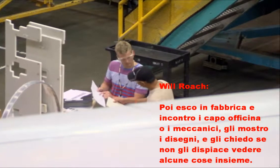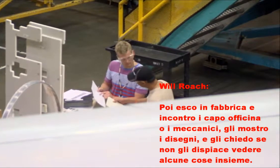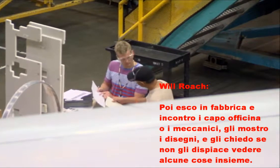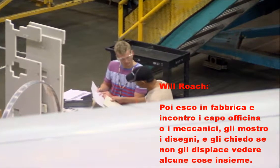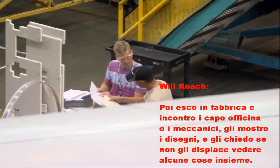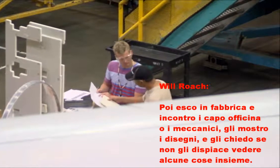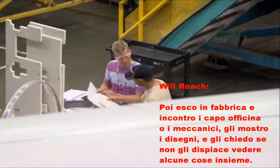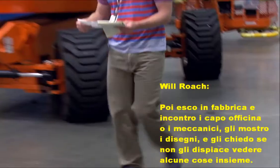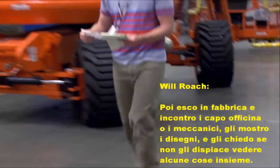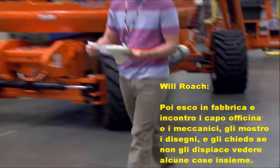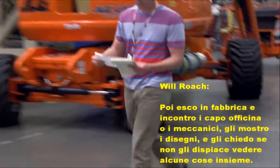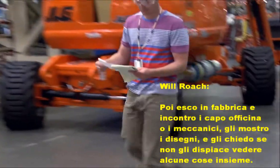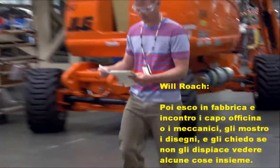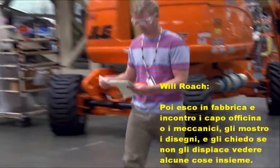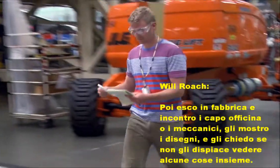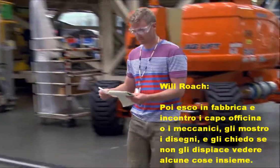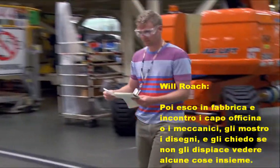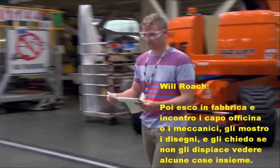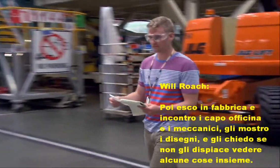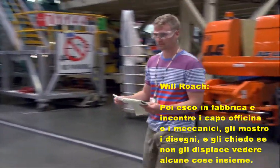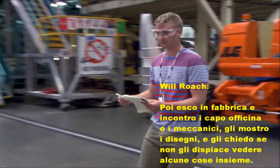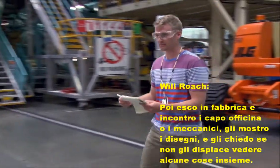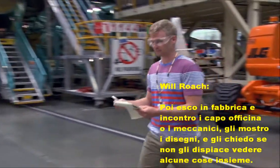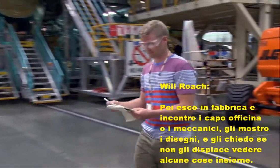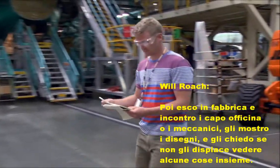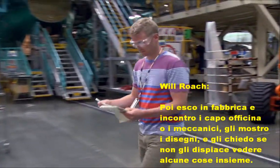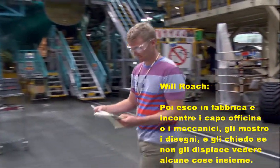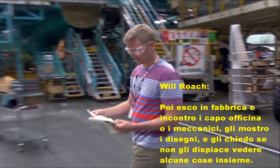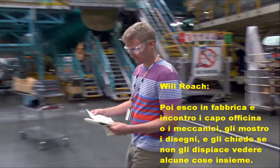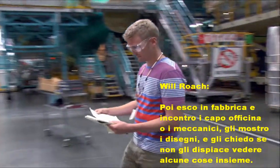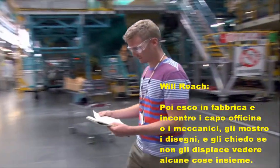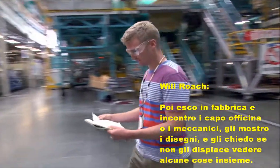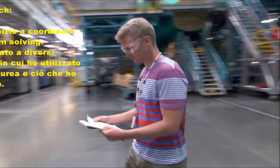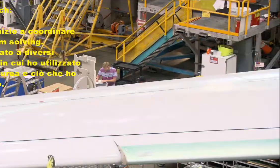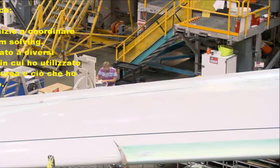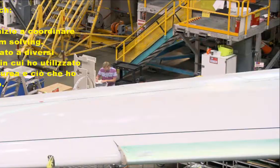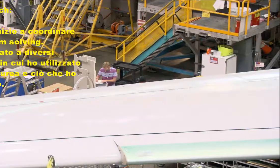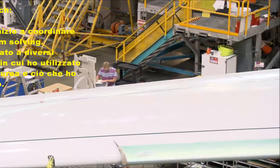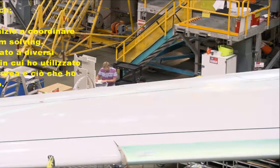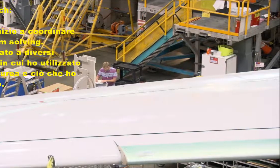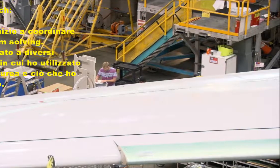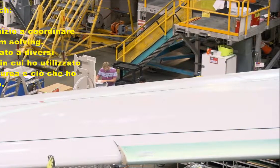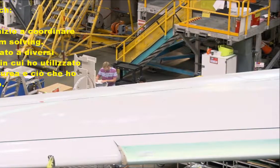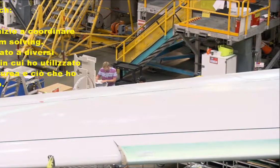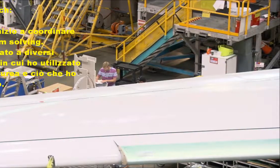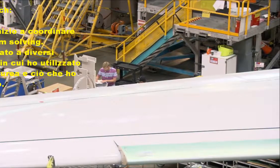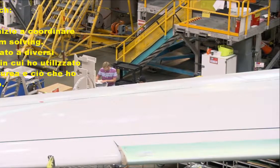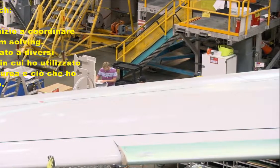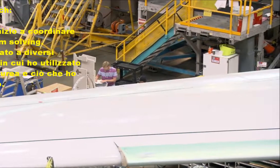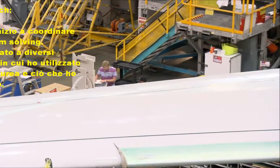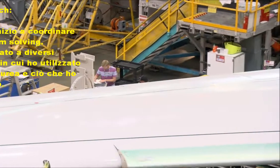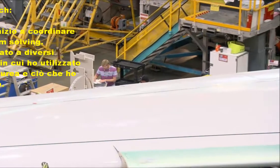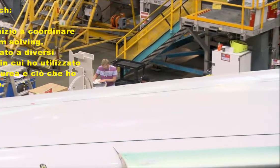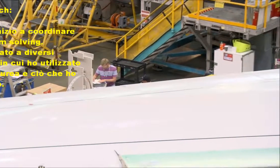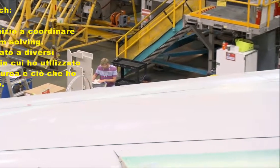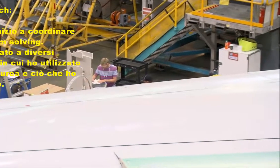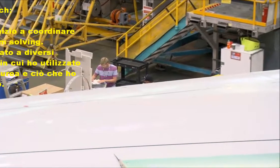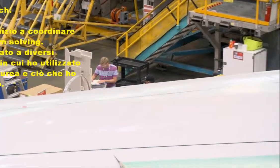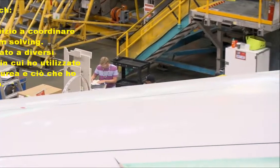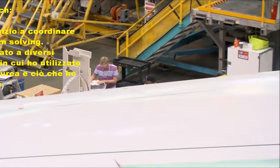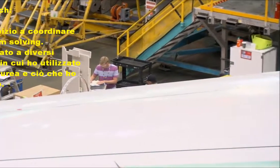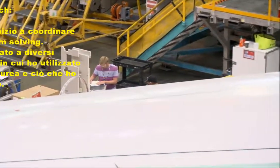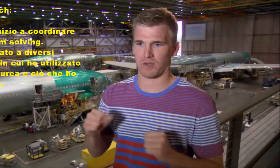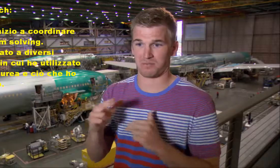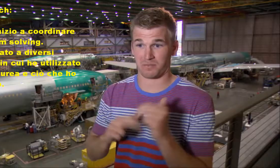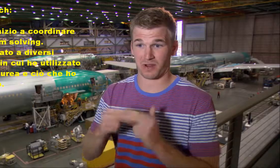me. Then start coordinating problem solving. There are several projects that I've been working on that